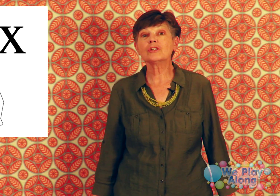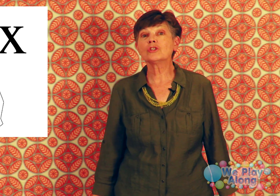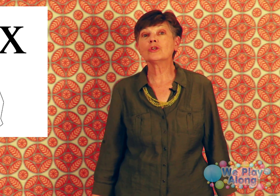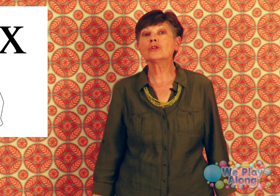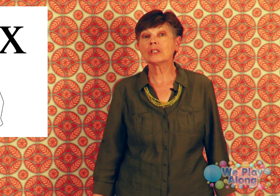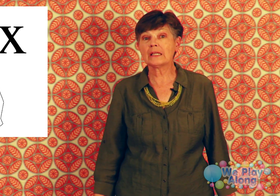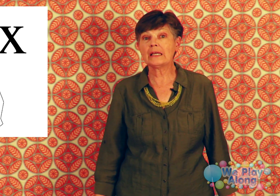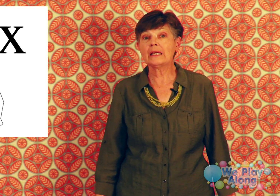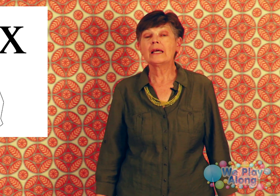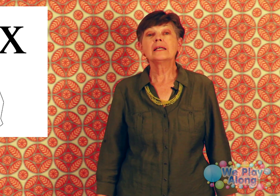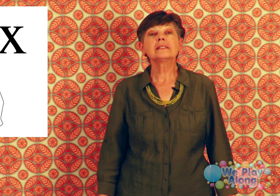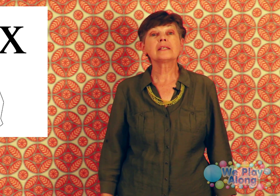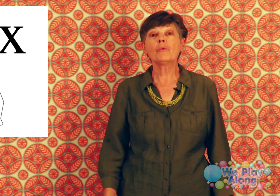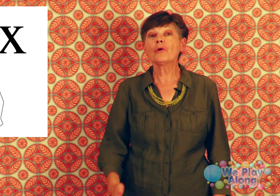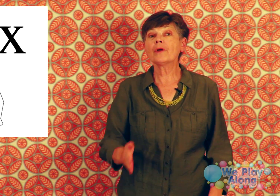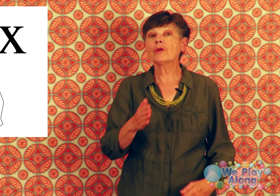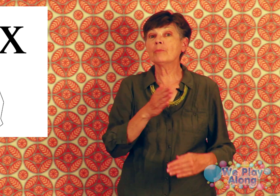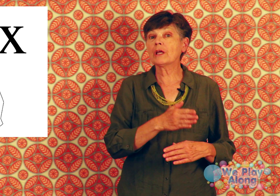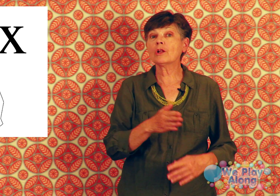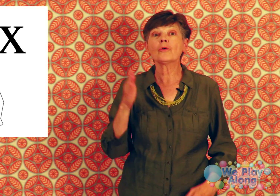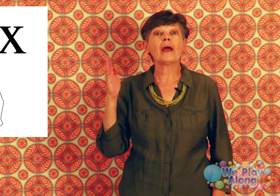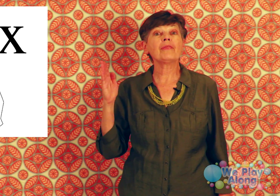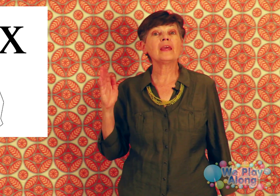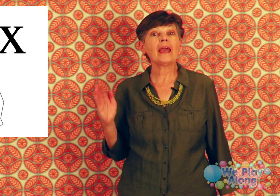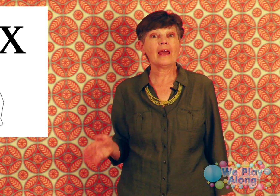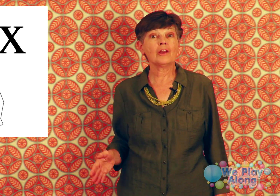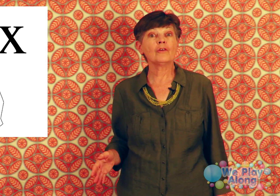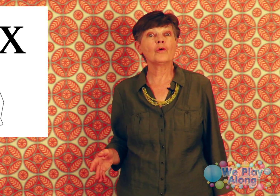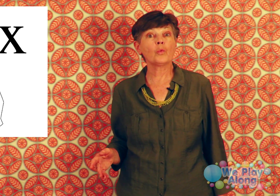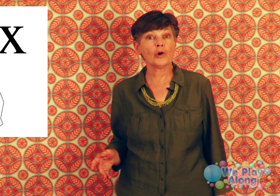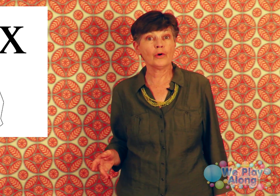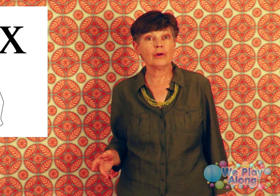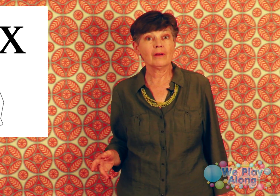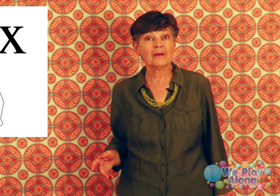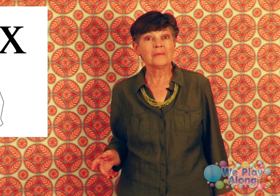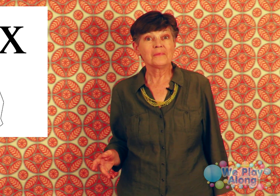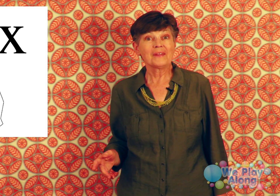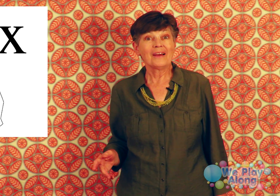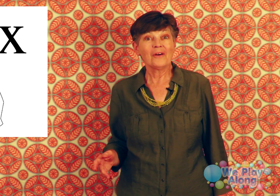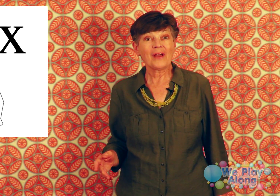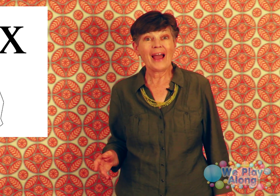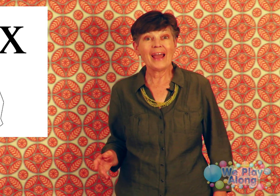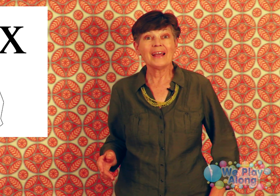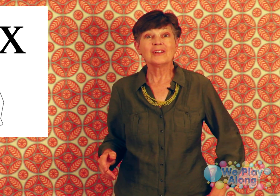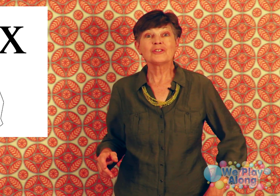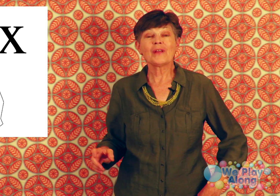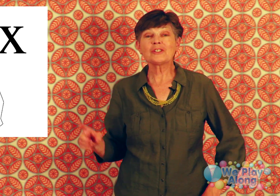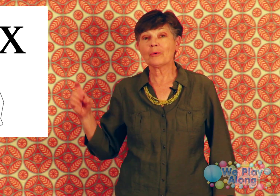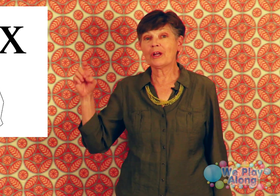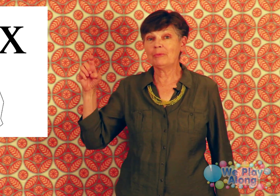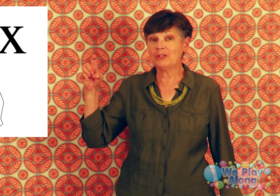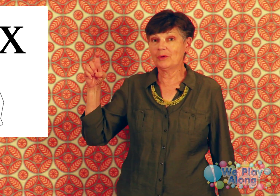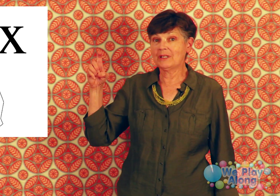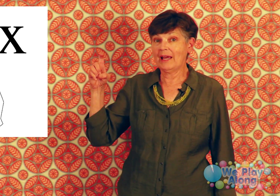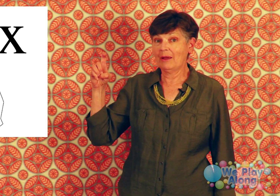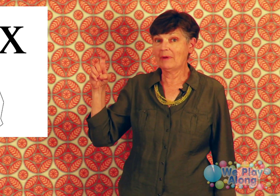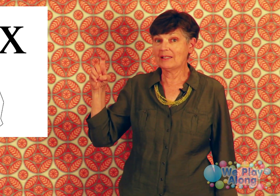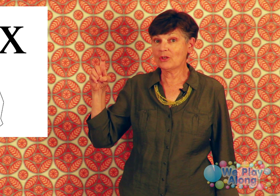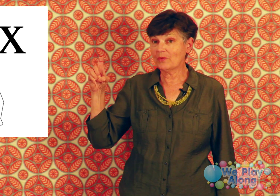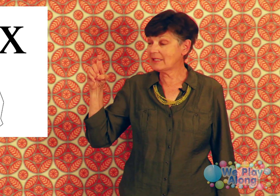is usually somewhere in the middle or at the end of a word. Okay, so that's what we're going to be doing today. So this